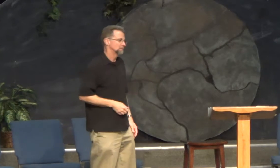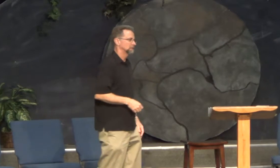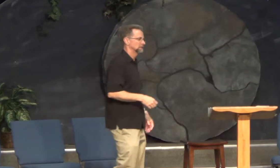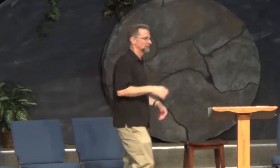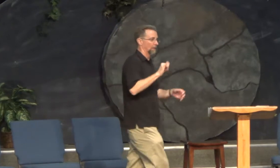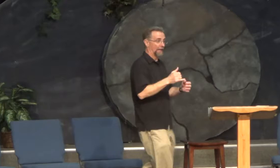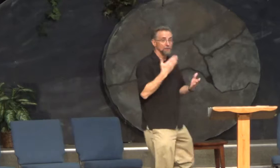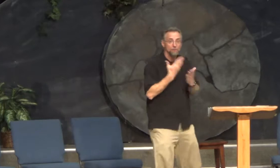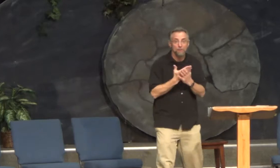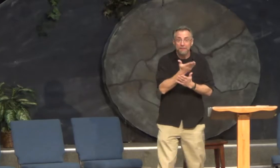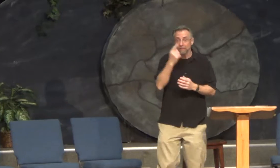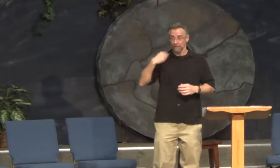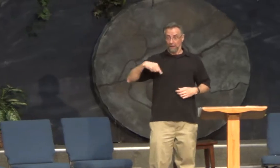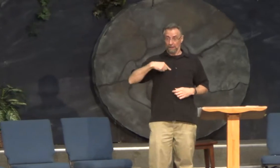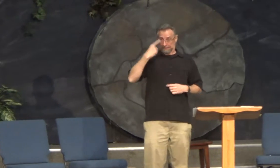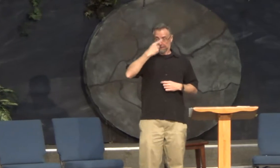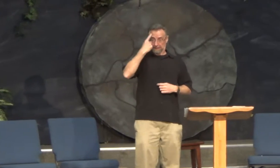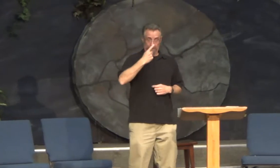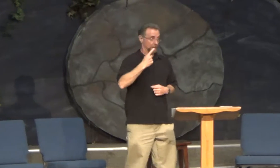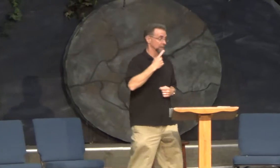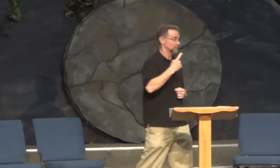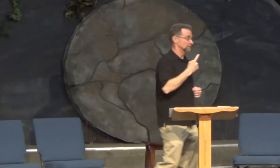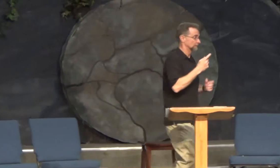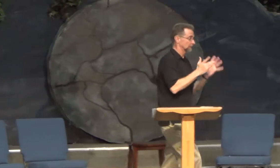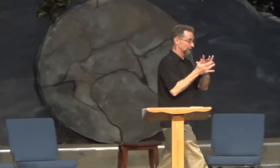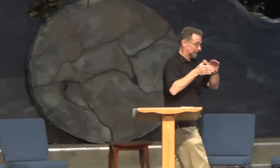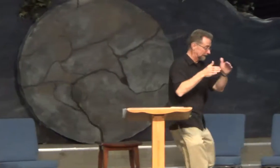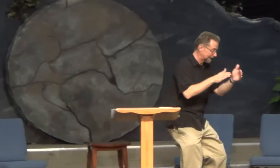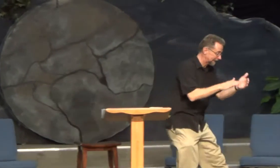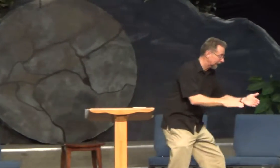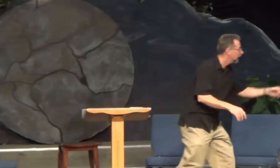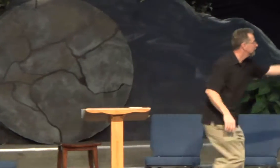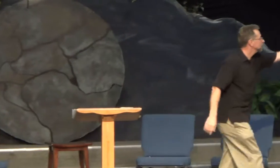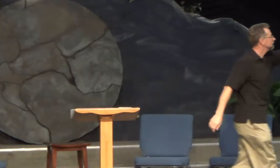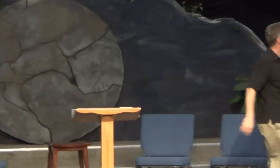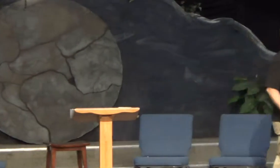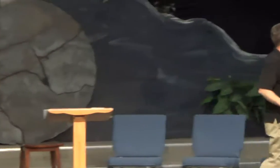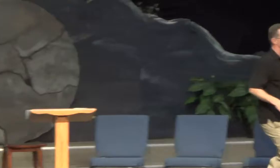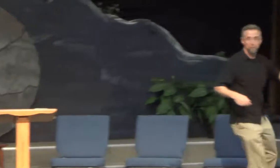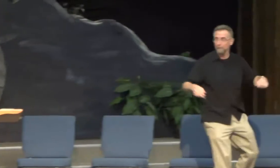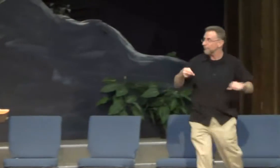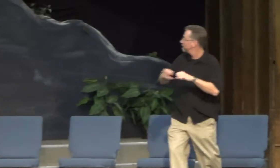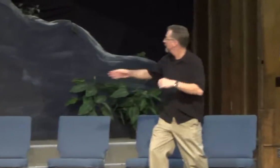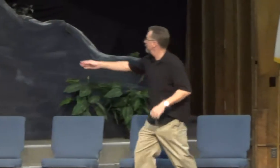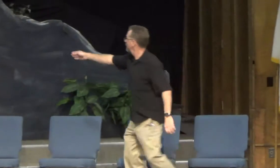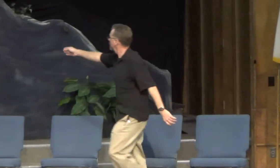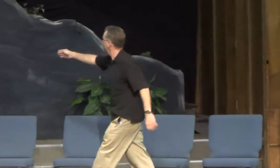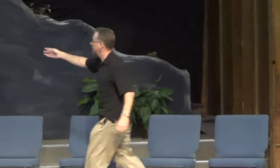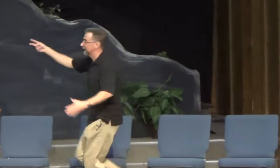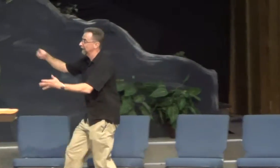And they did not love it. It's good for us to realize that when Jesus died on the cross, he